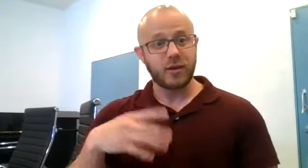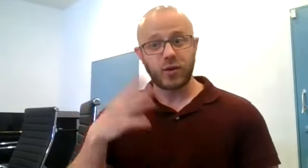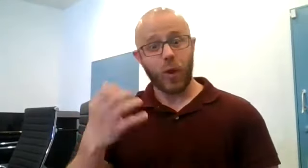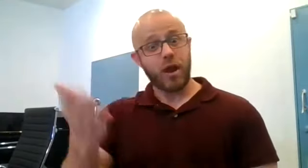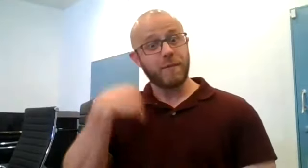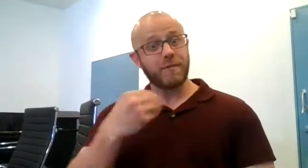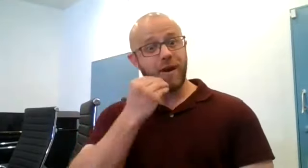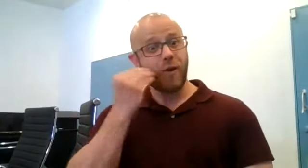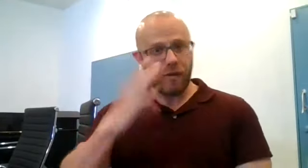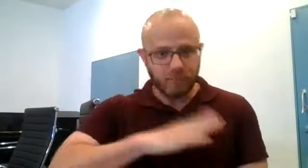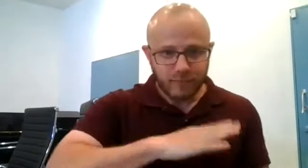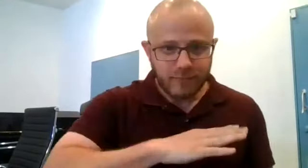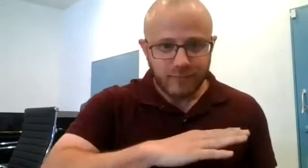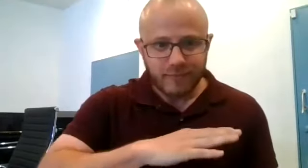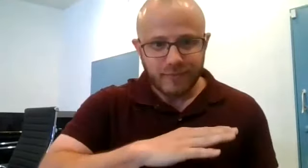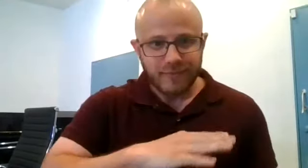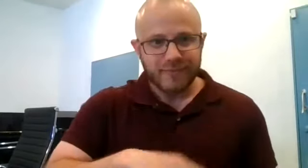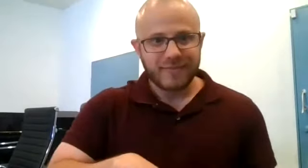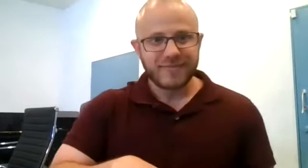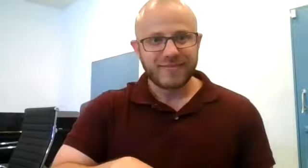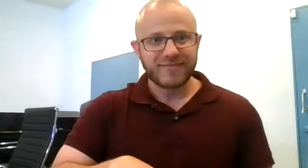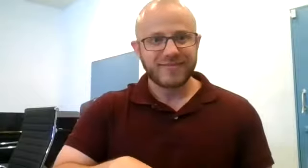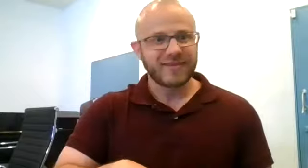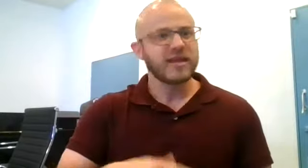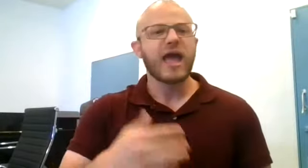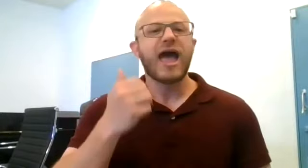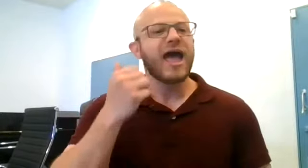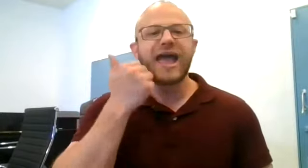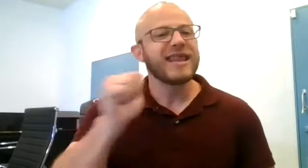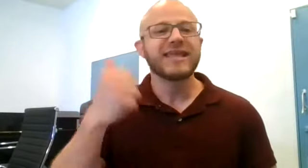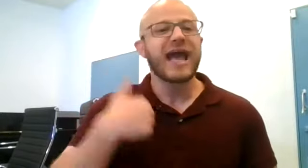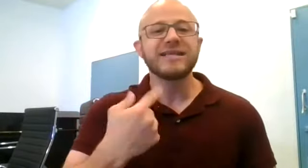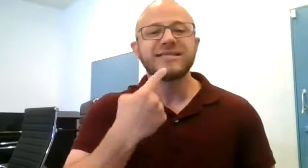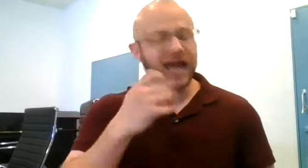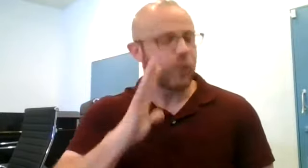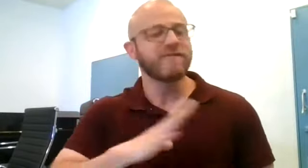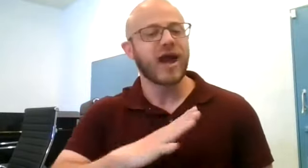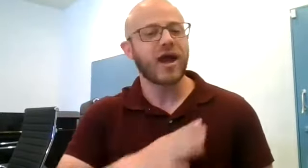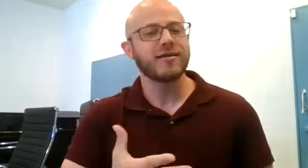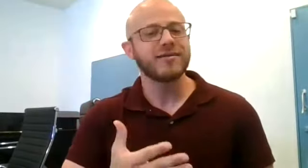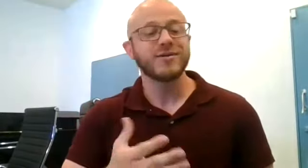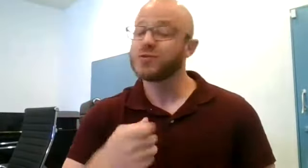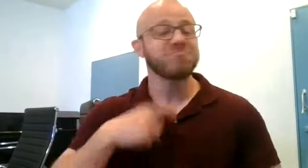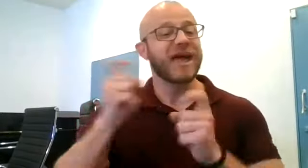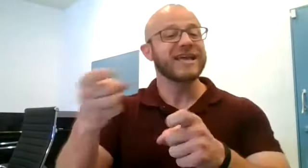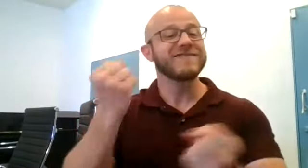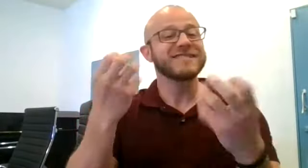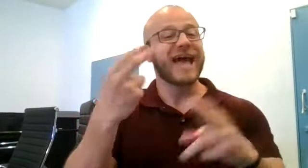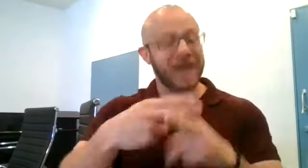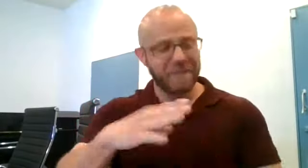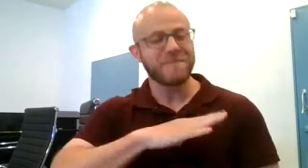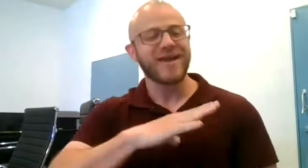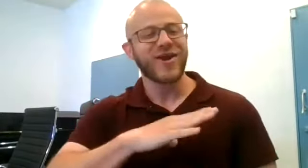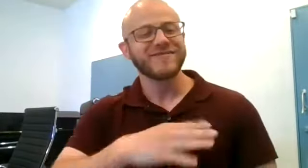that? He's like, fine. You want to come to my home? Fine. Anything you ask, he's fine with. So I gave him the sign